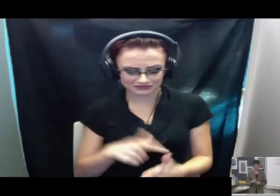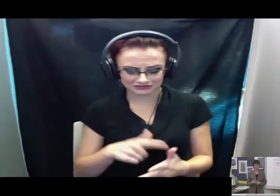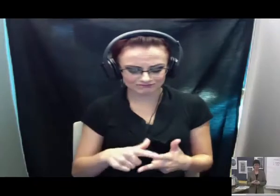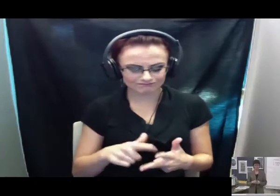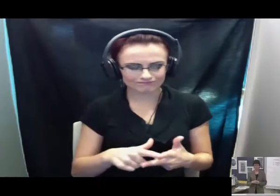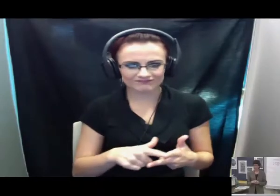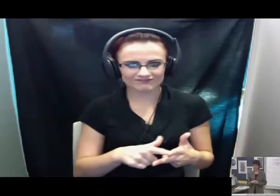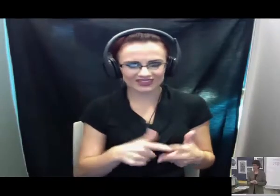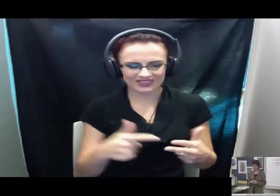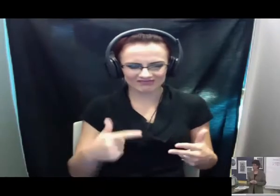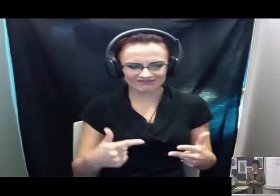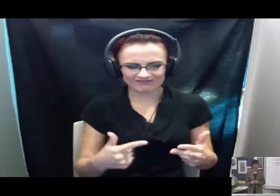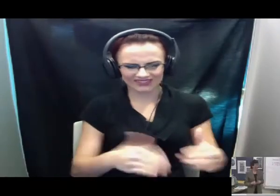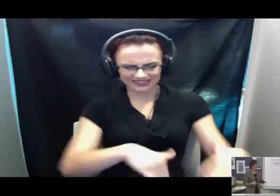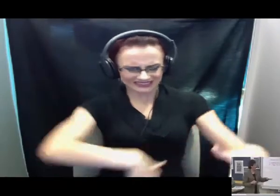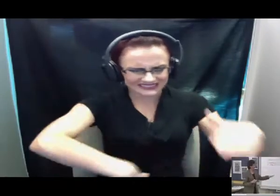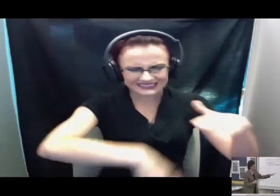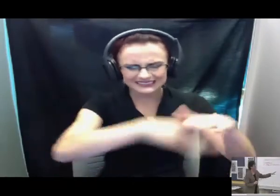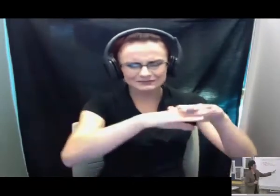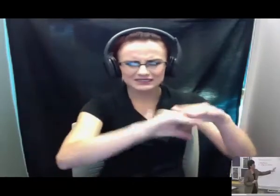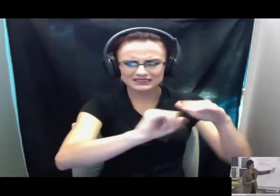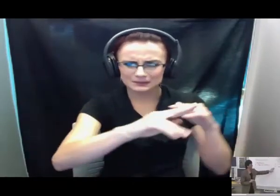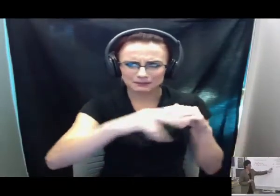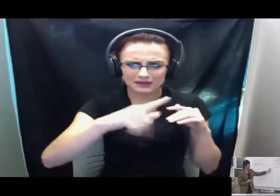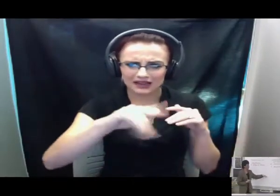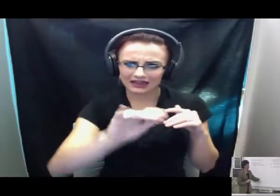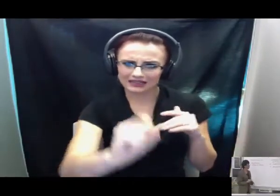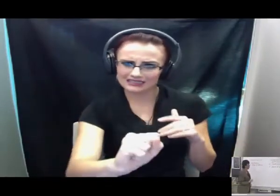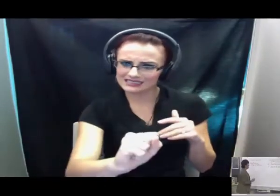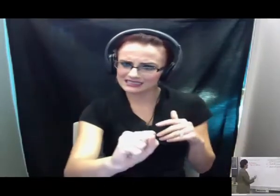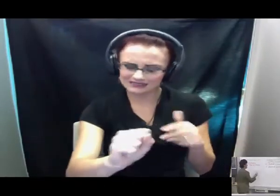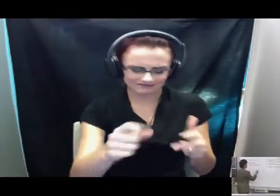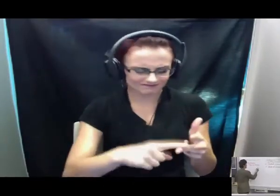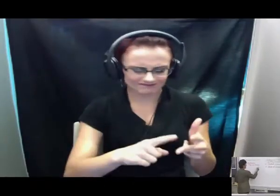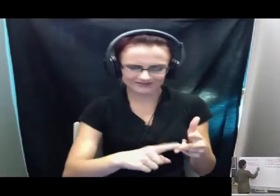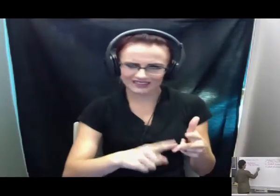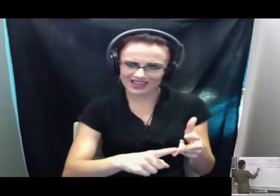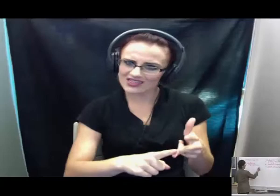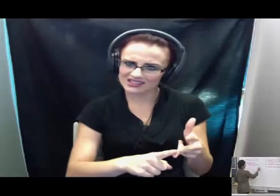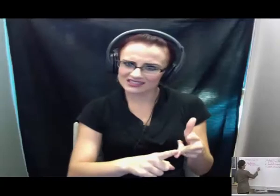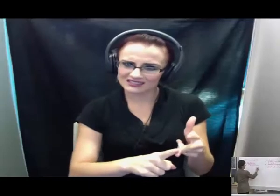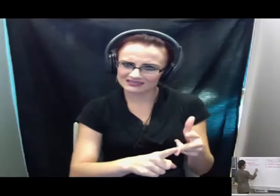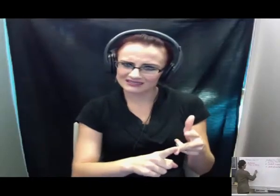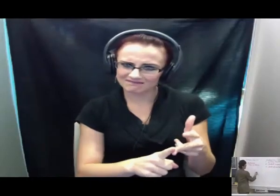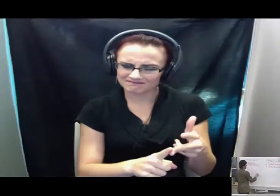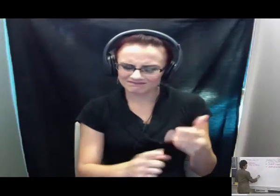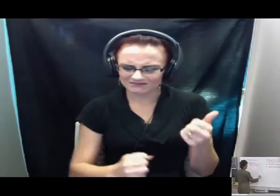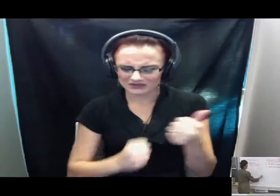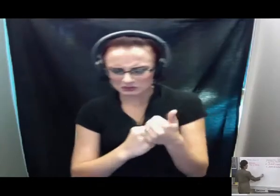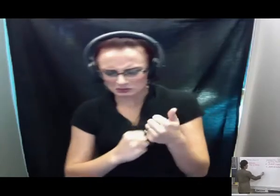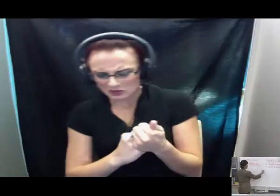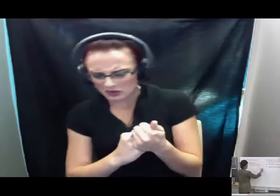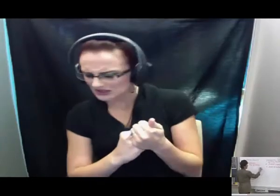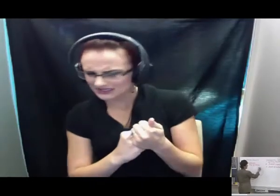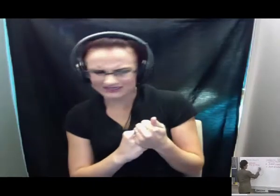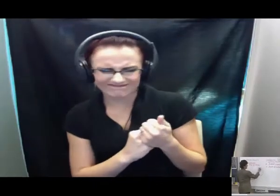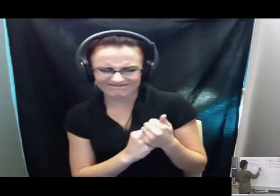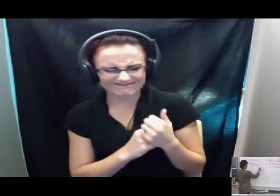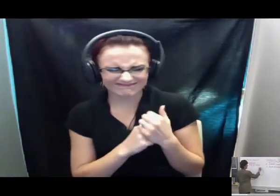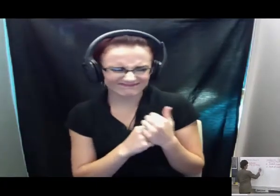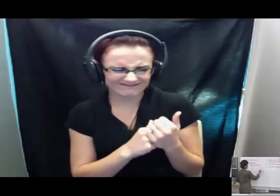with food and ammunition. And also there was a lack of support. We're going to look at a pie